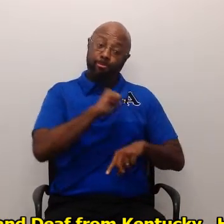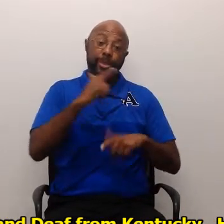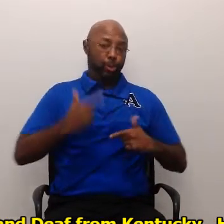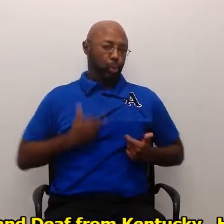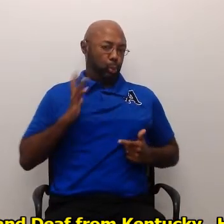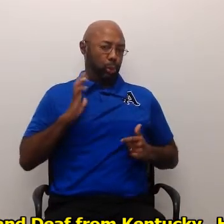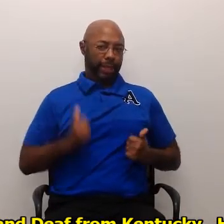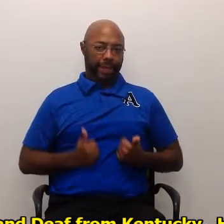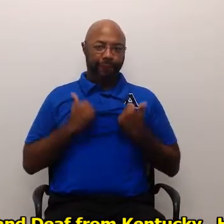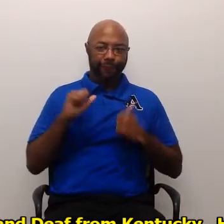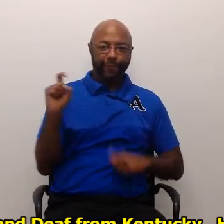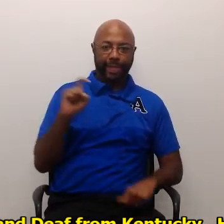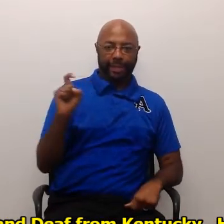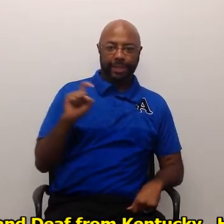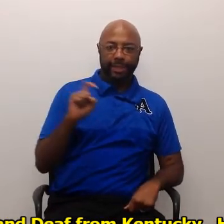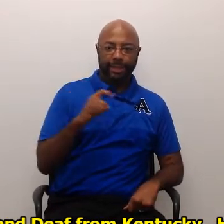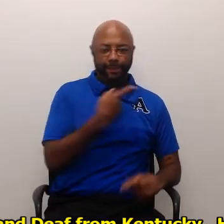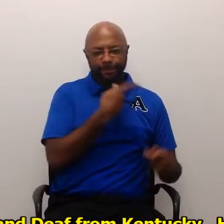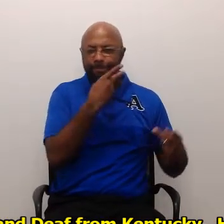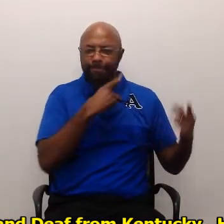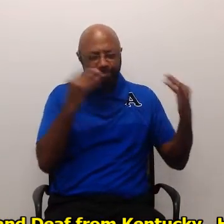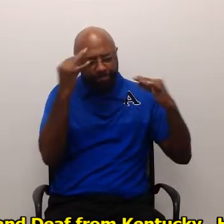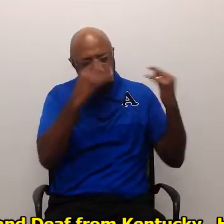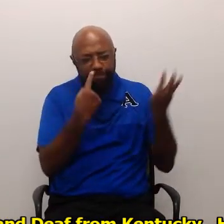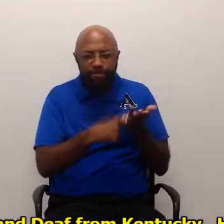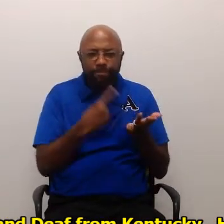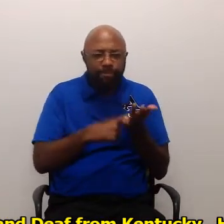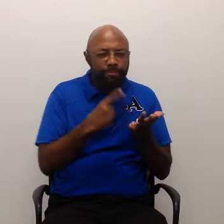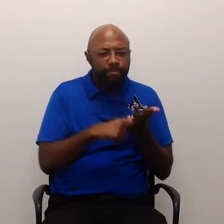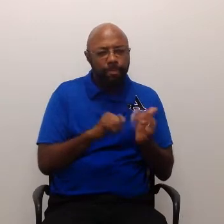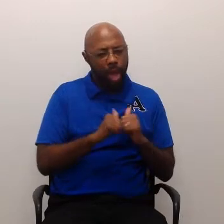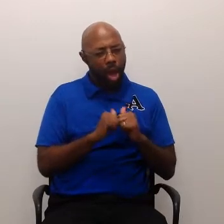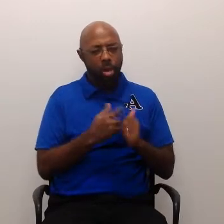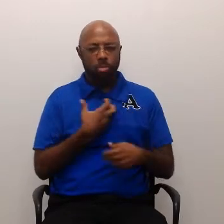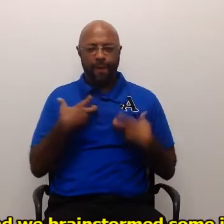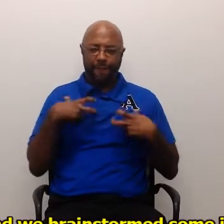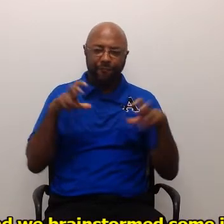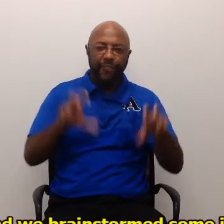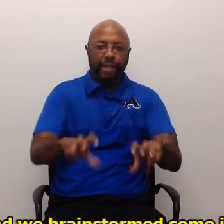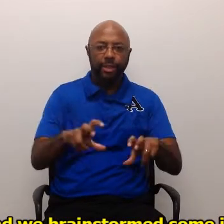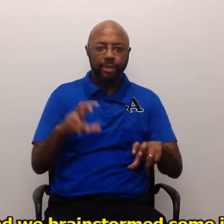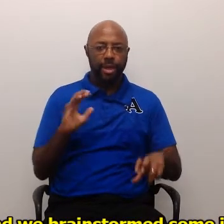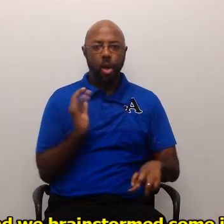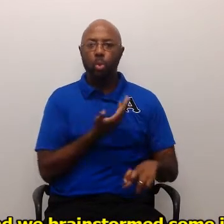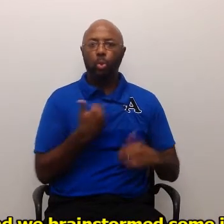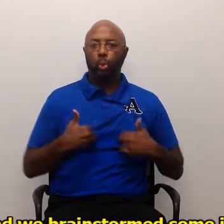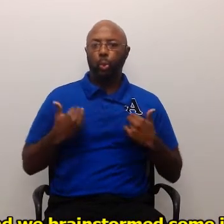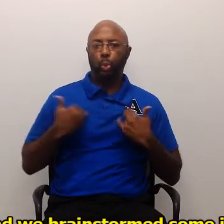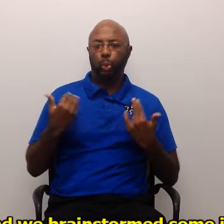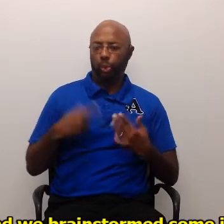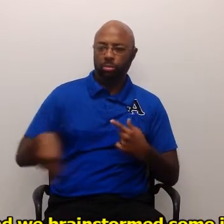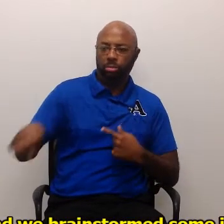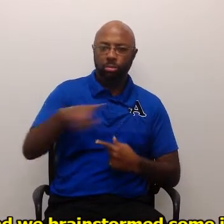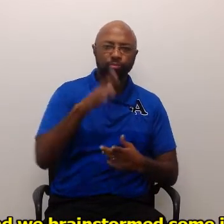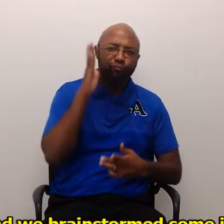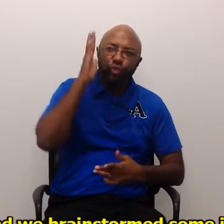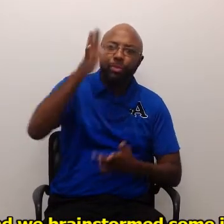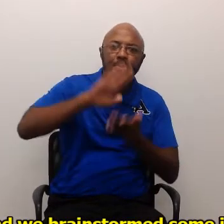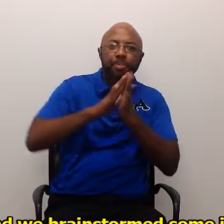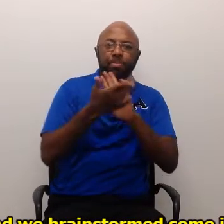He works at the California School for the Deaf, Fremont. We got together and we brainstormed some